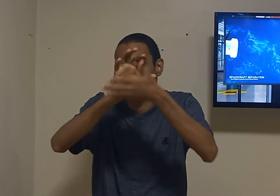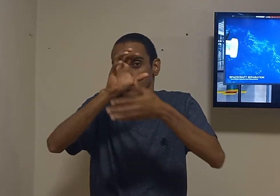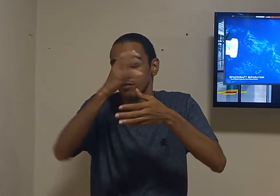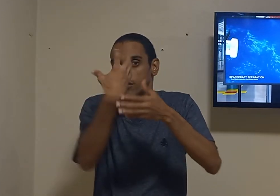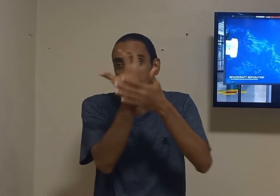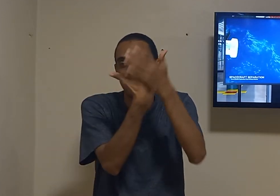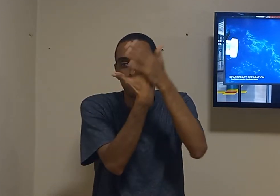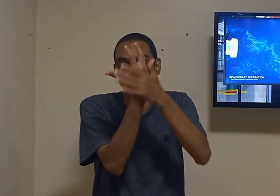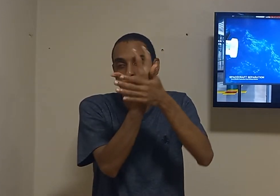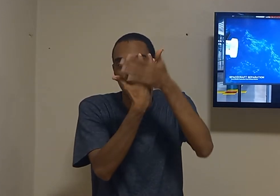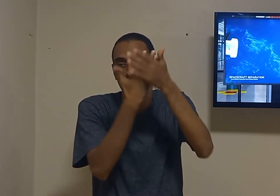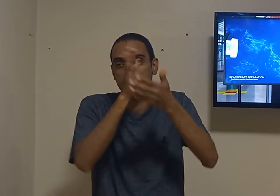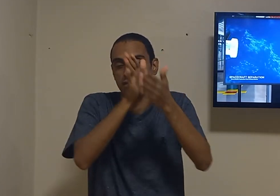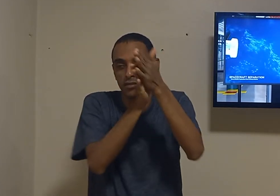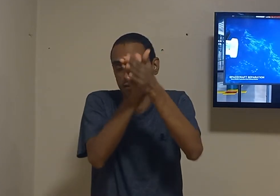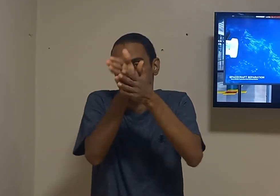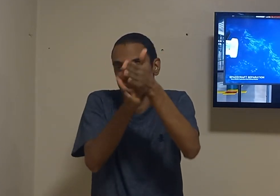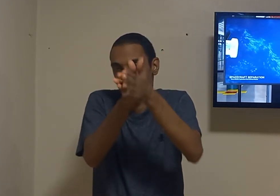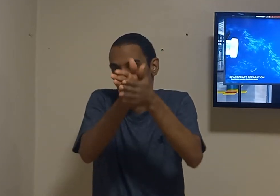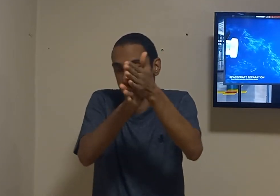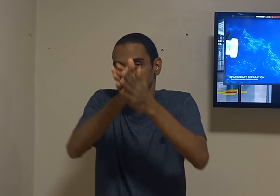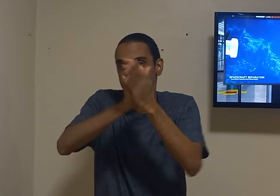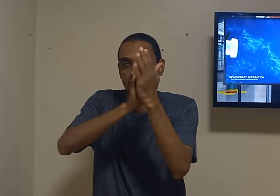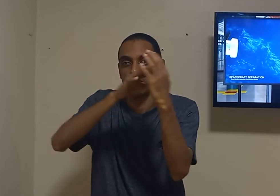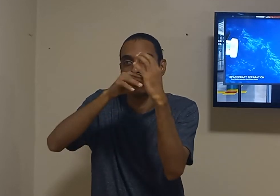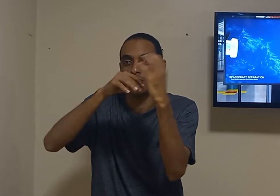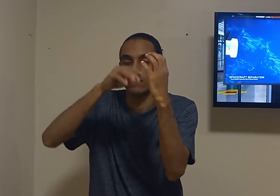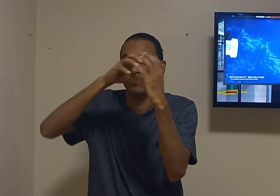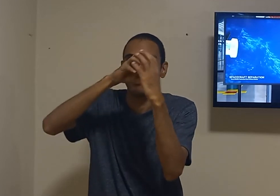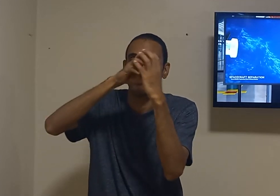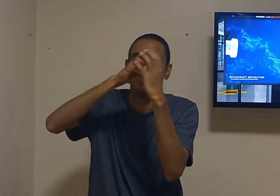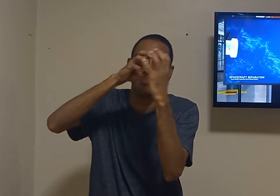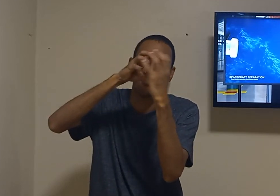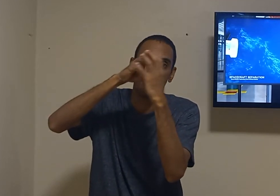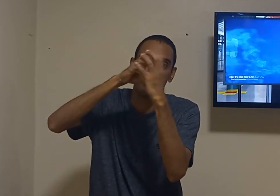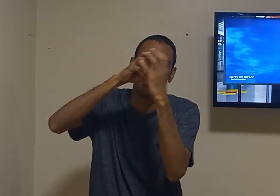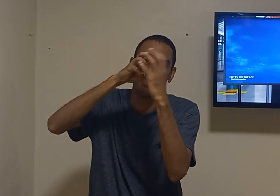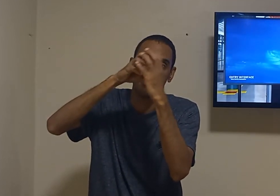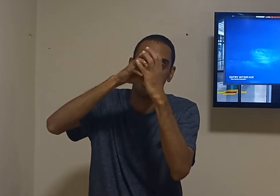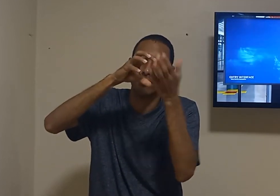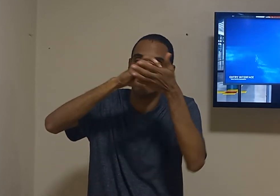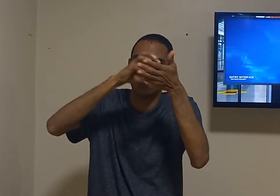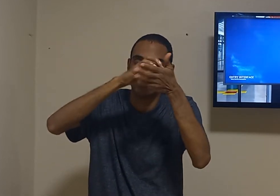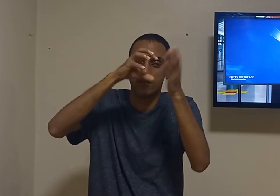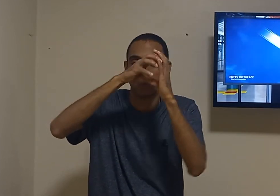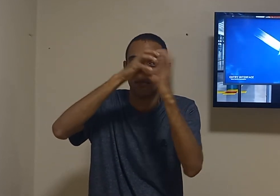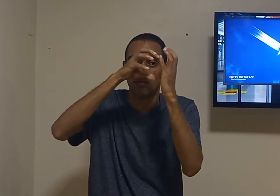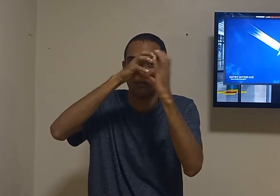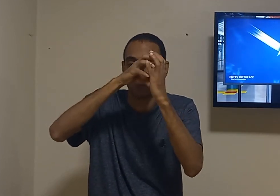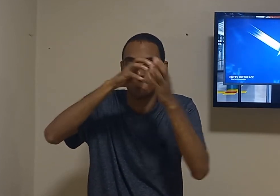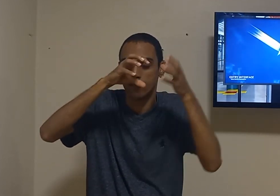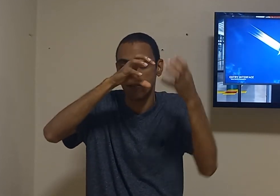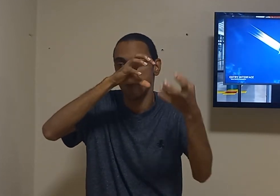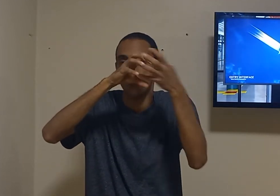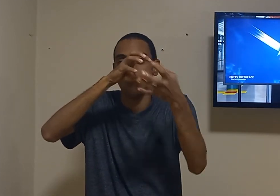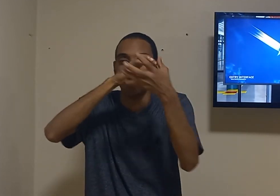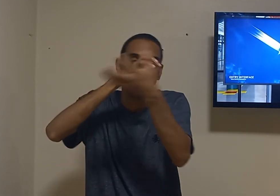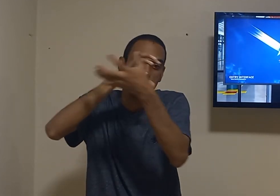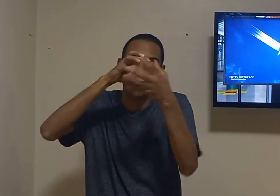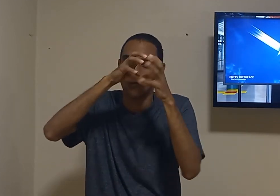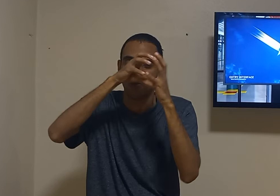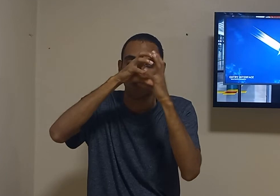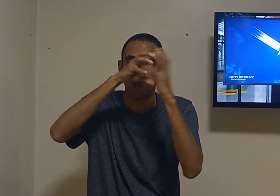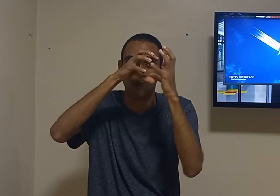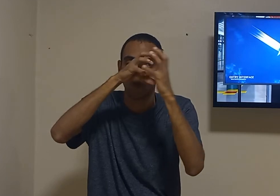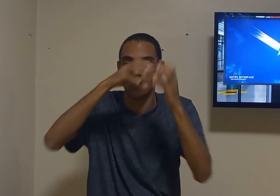goal for the Artemis 1 flight, because when we come back from the moon, we're going to be moving at 25,000 miles